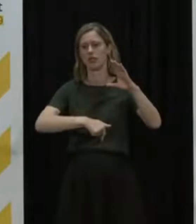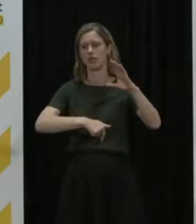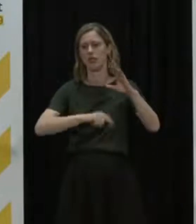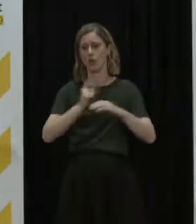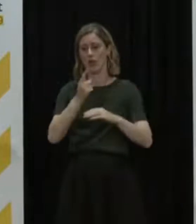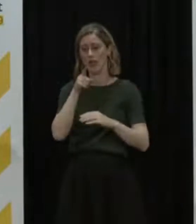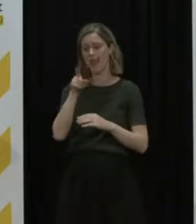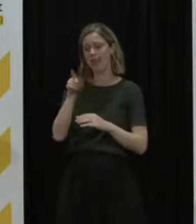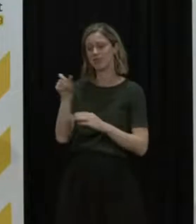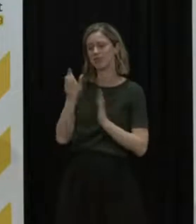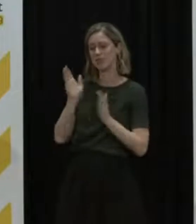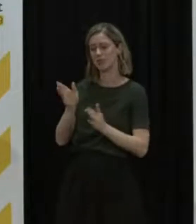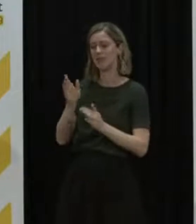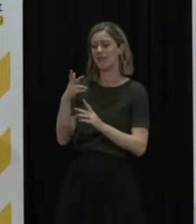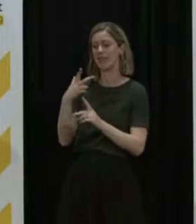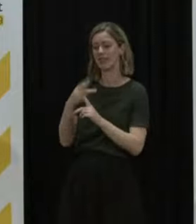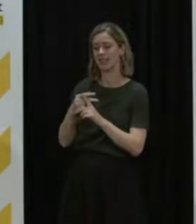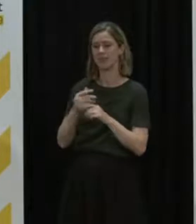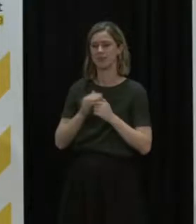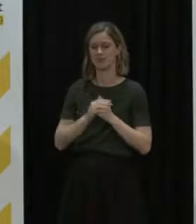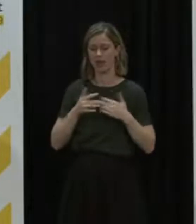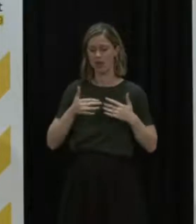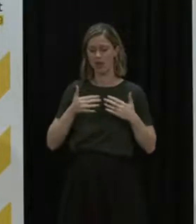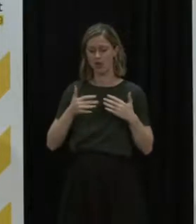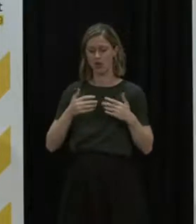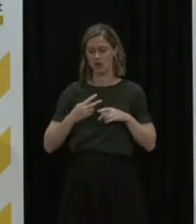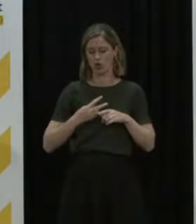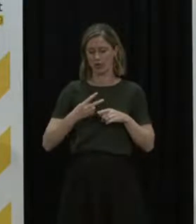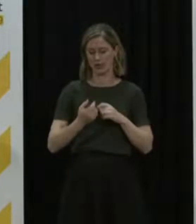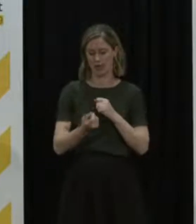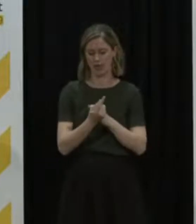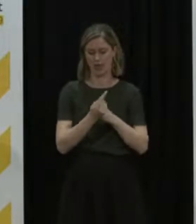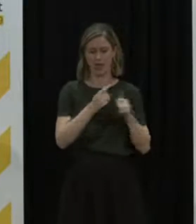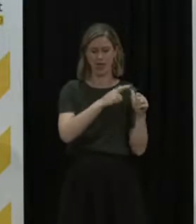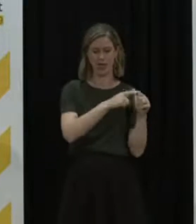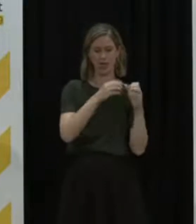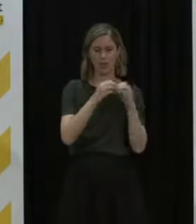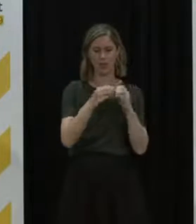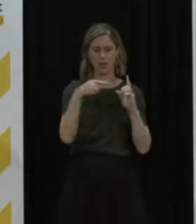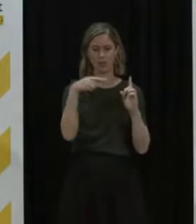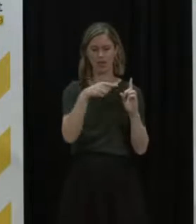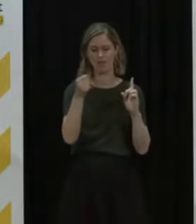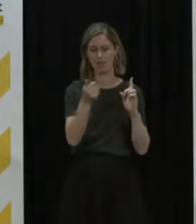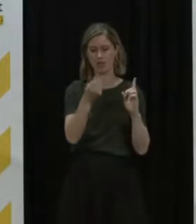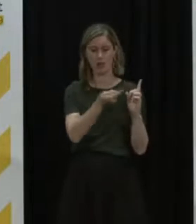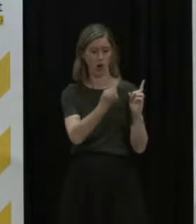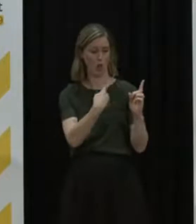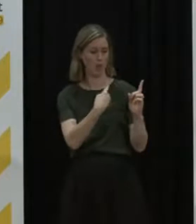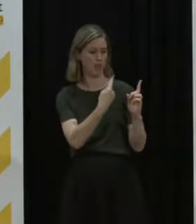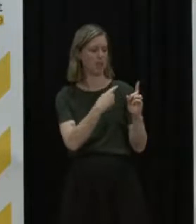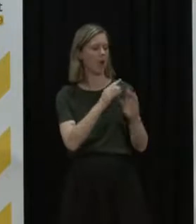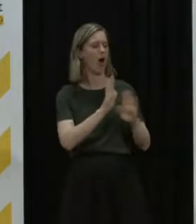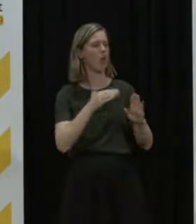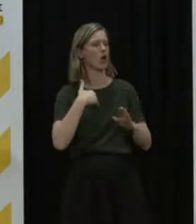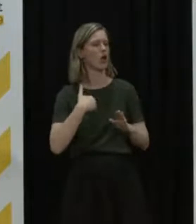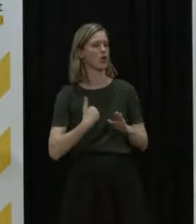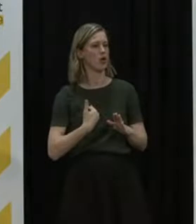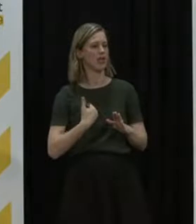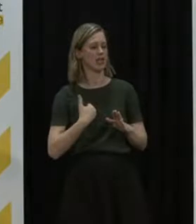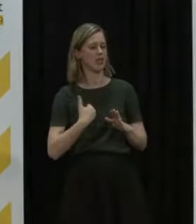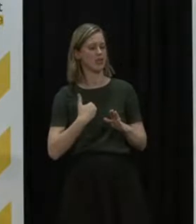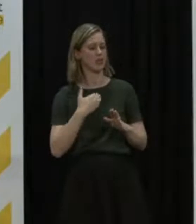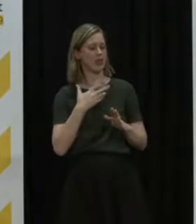vaccinated. Over the course of the next fortnight, Dr. Bloomfield on many occasions said to me that that wasn't necessary and